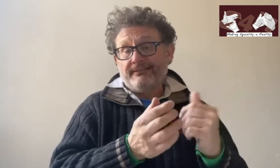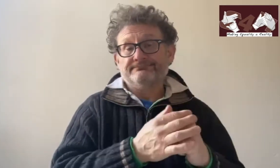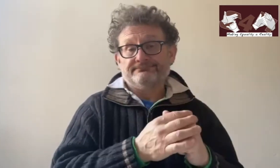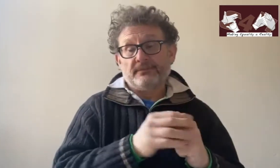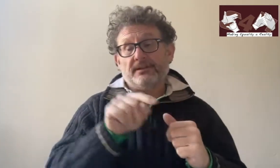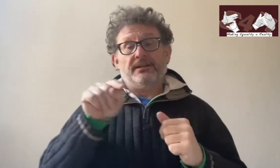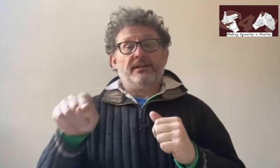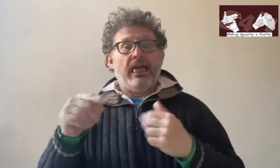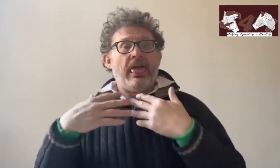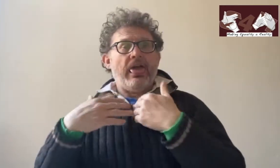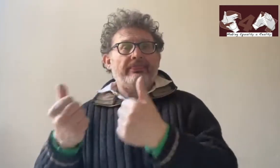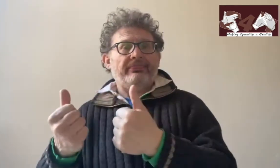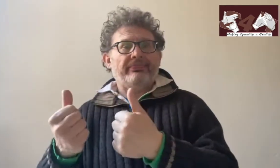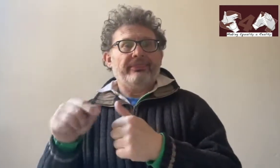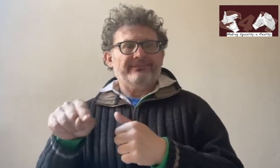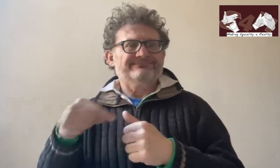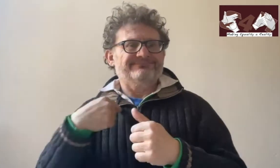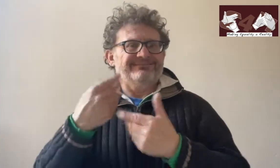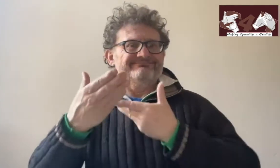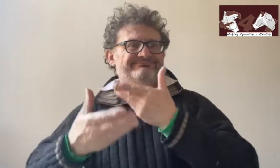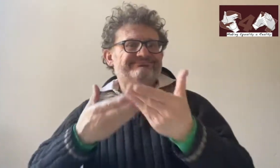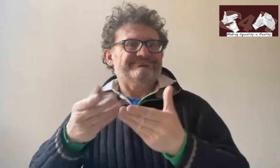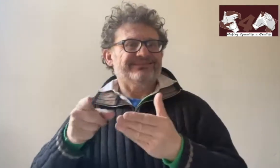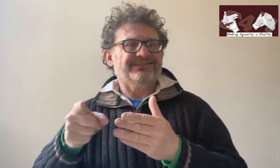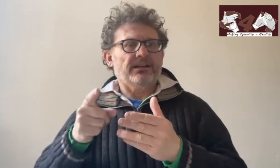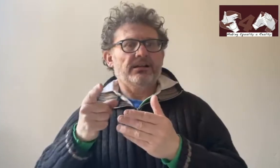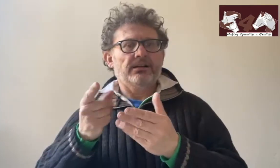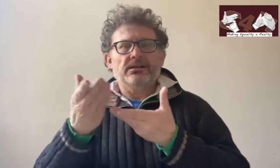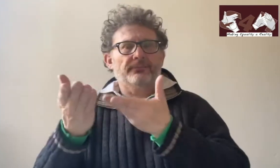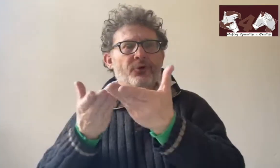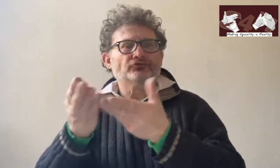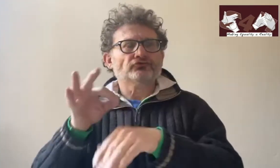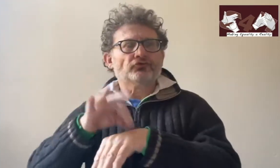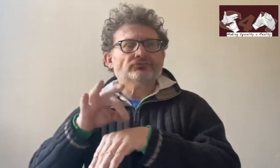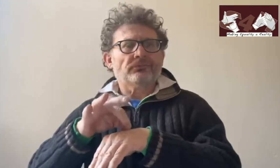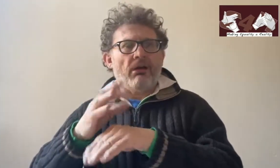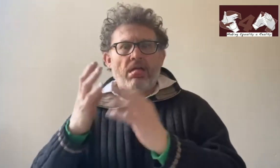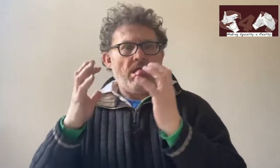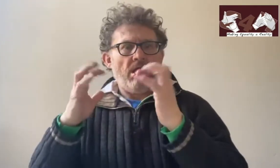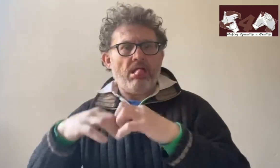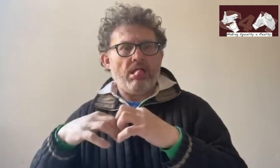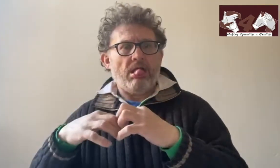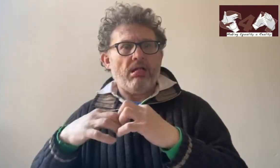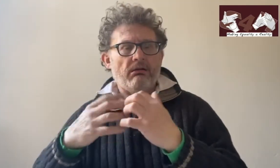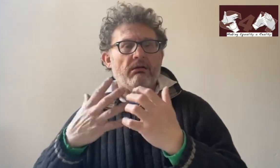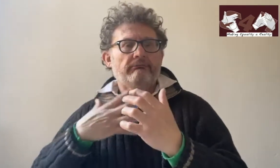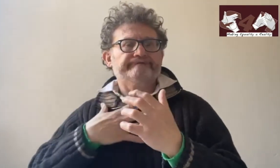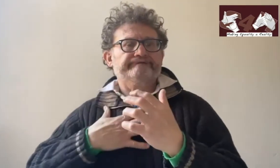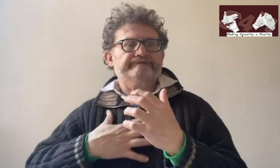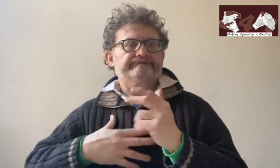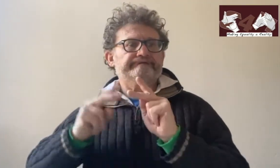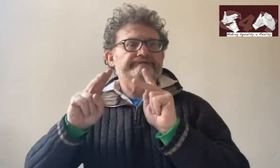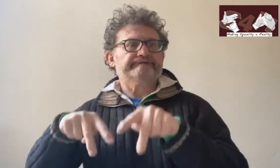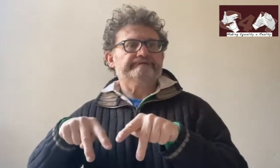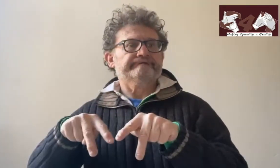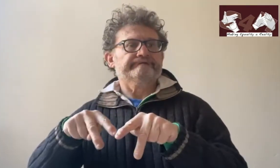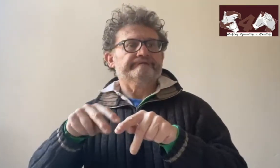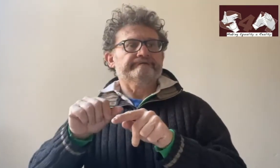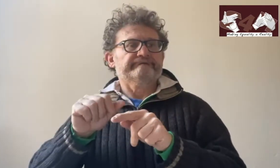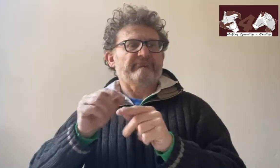that's happened a few times in the past. And a health scenario where I talked about somebody trying to communicate with their doctor and how communication wasn't effective.